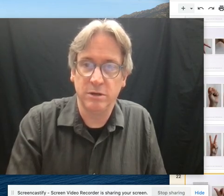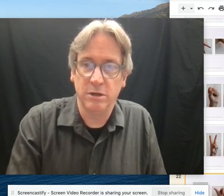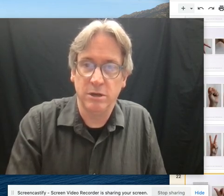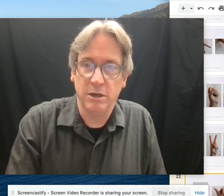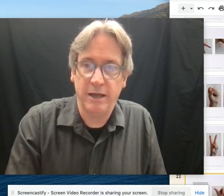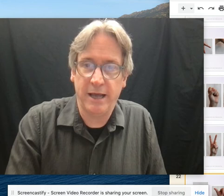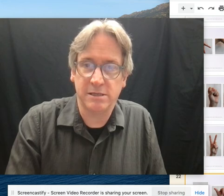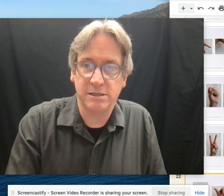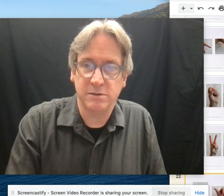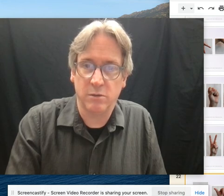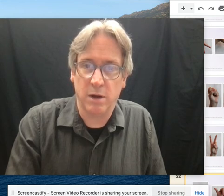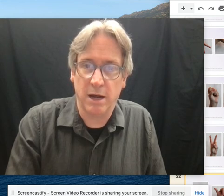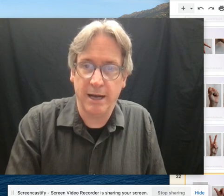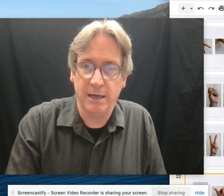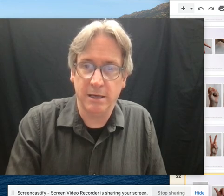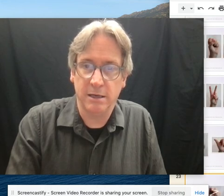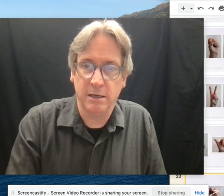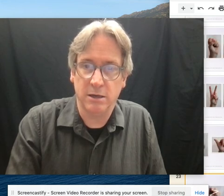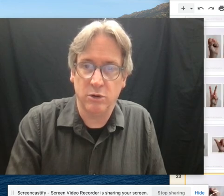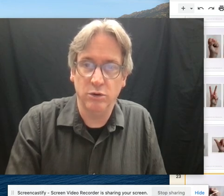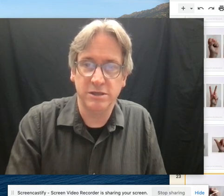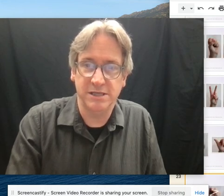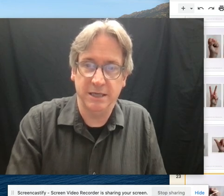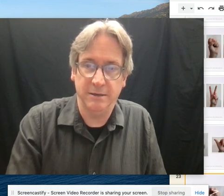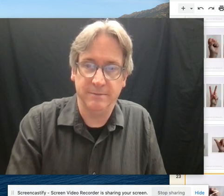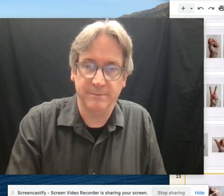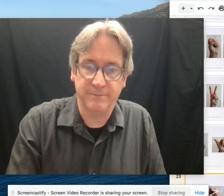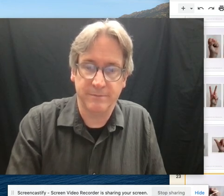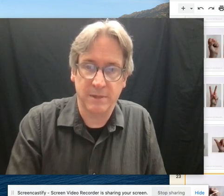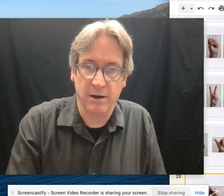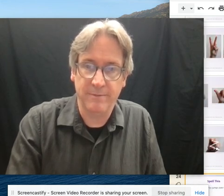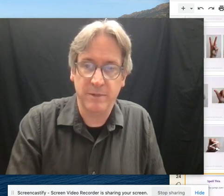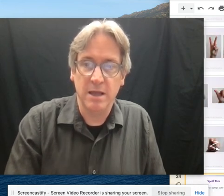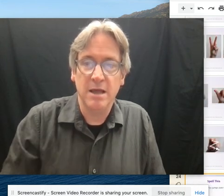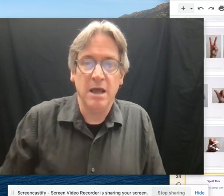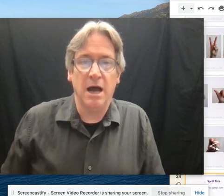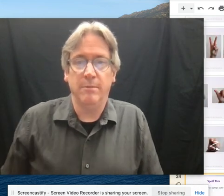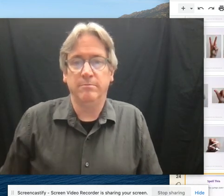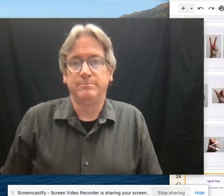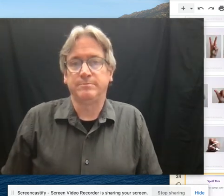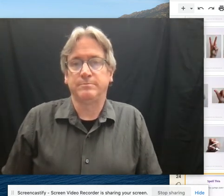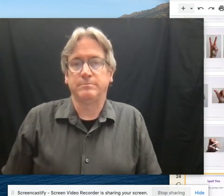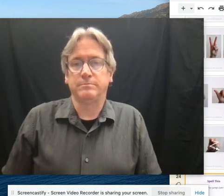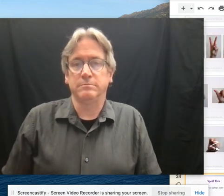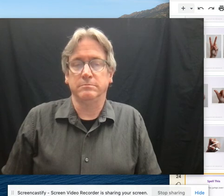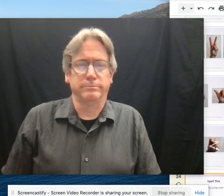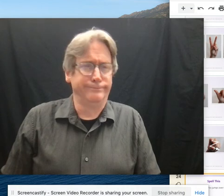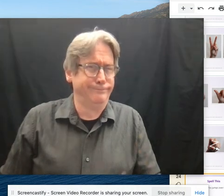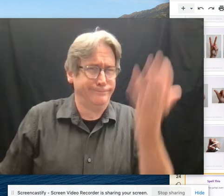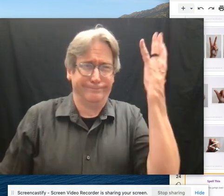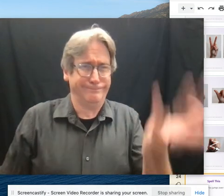W, X, Y, und Z. All right.